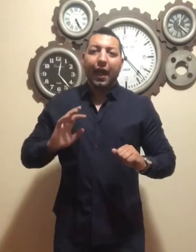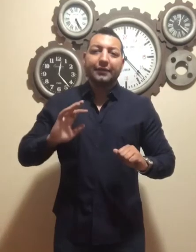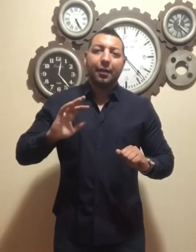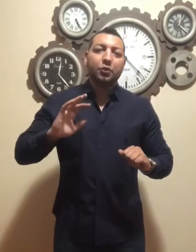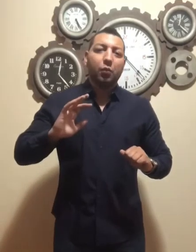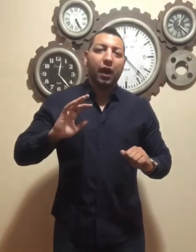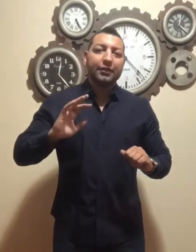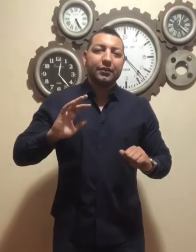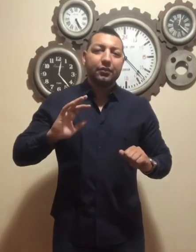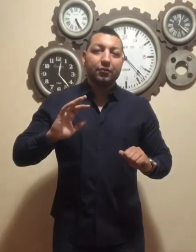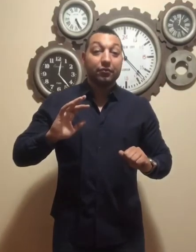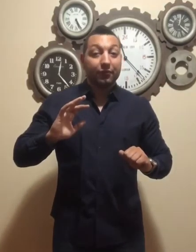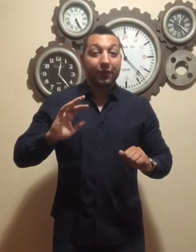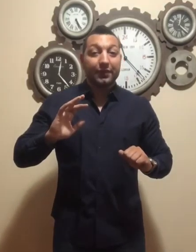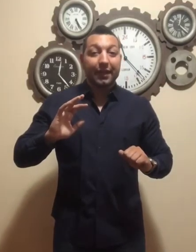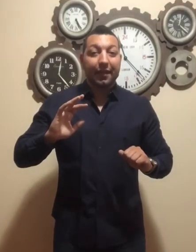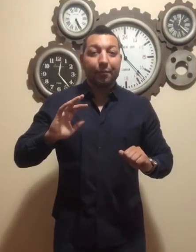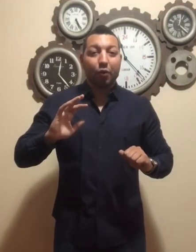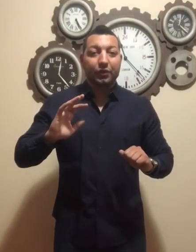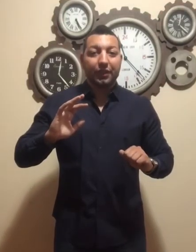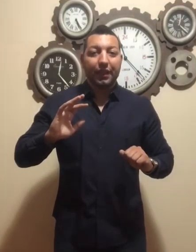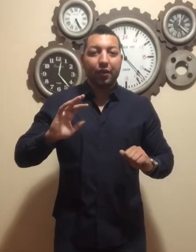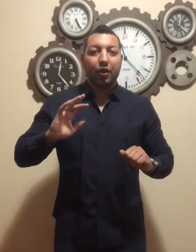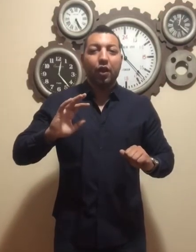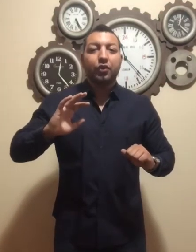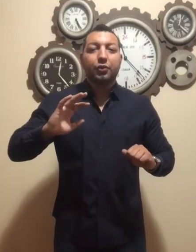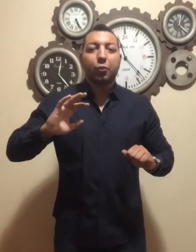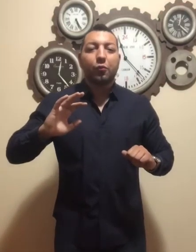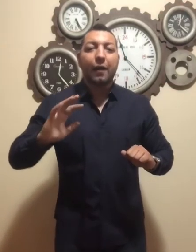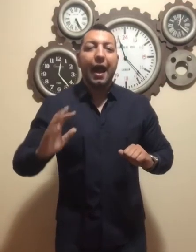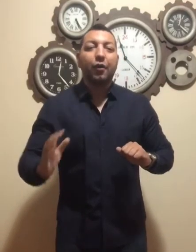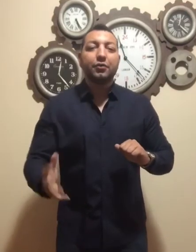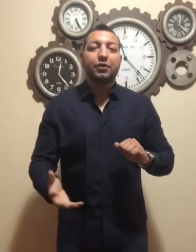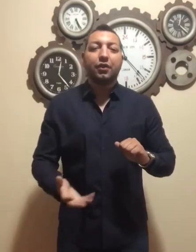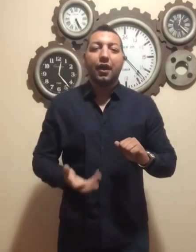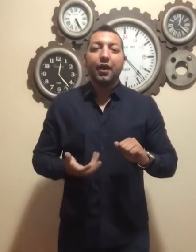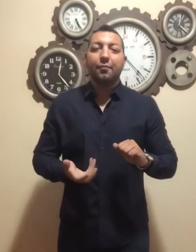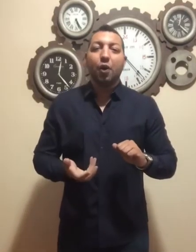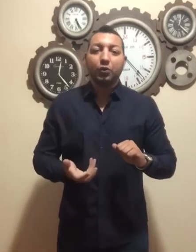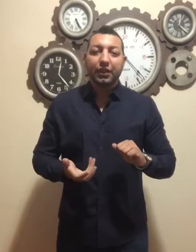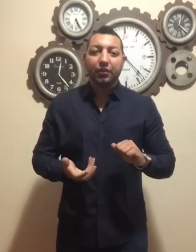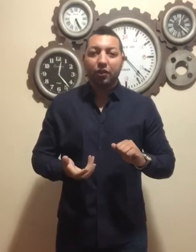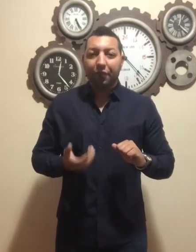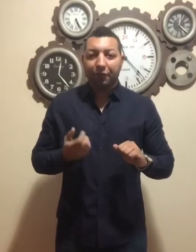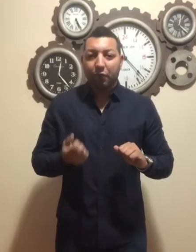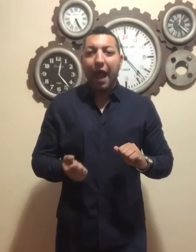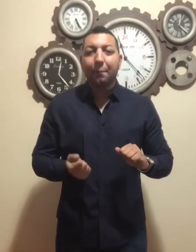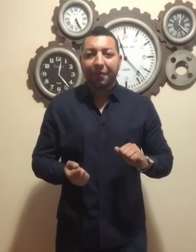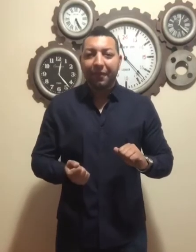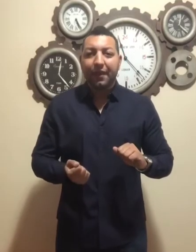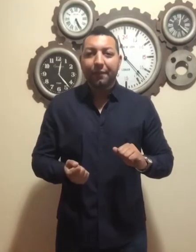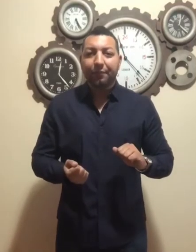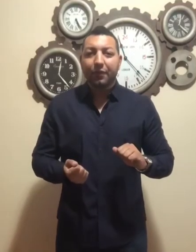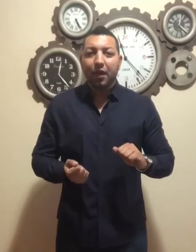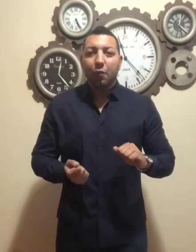it's up to us for the second portion here to arouse an emotion through empathy. We